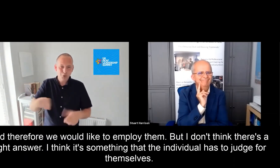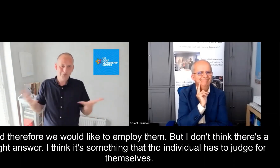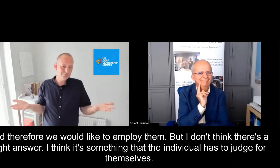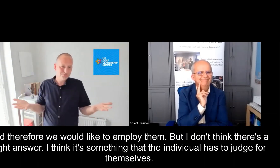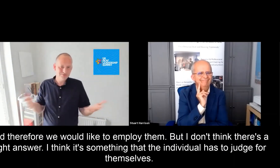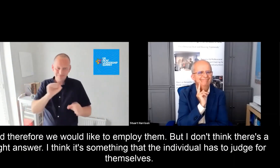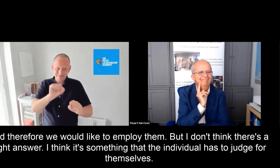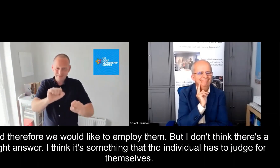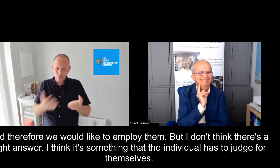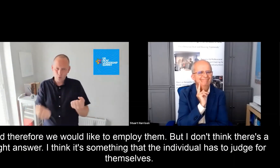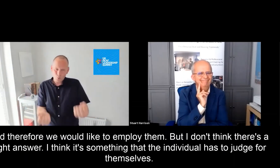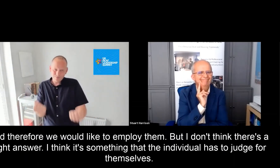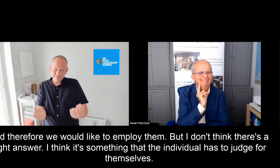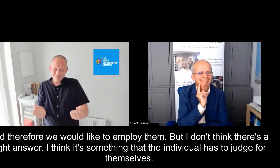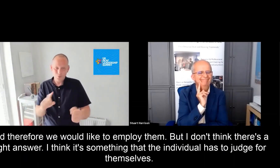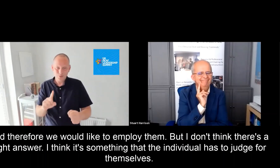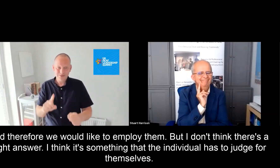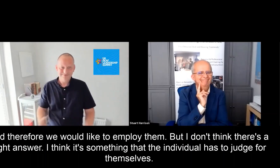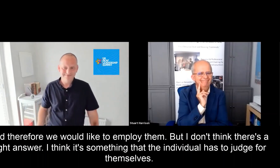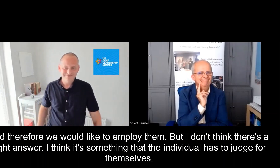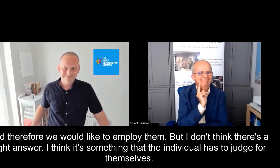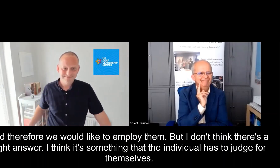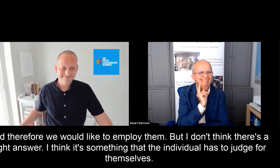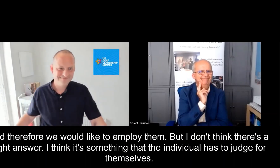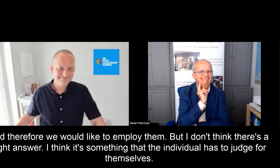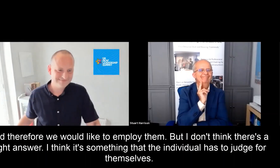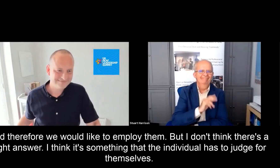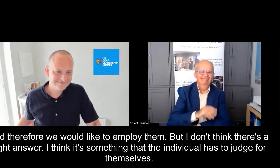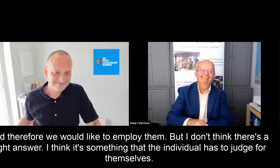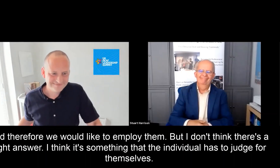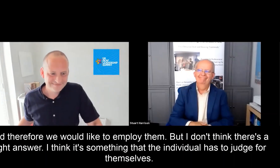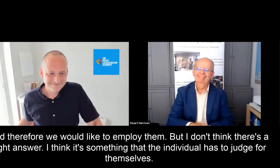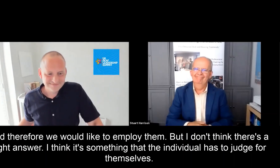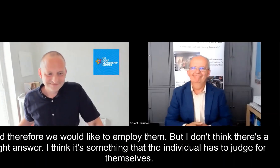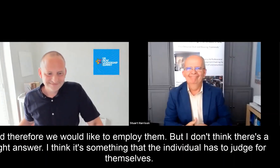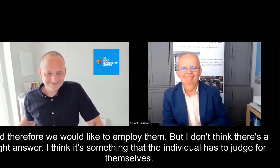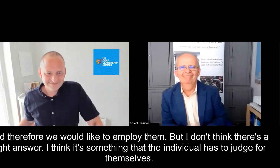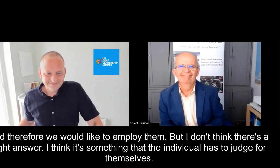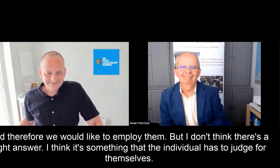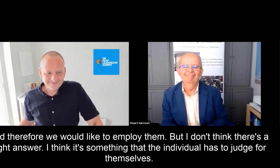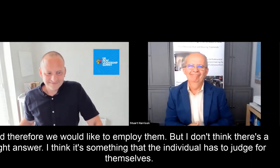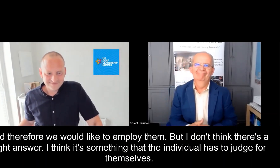employ them. But I don't think there's a right answer. I think it's something that the individual has to judge for themselves.